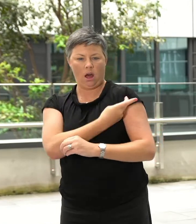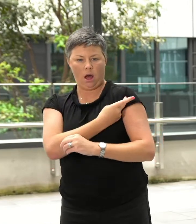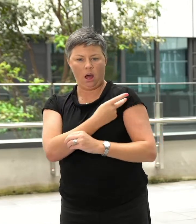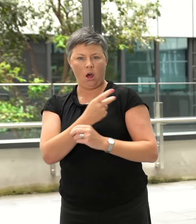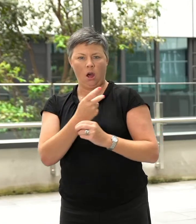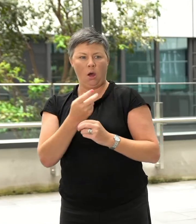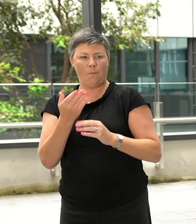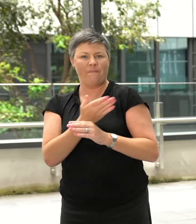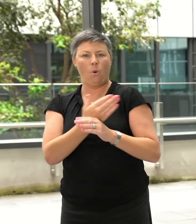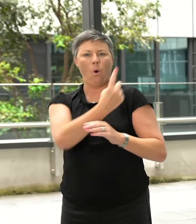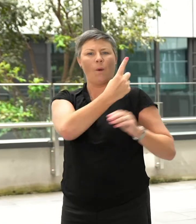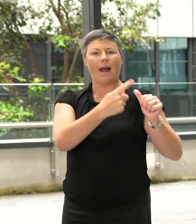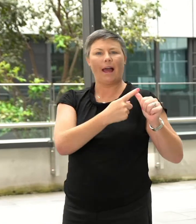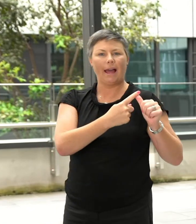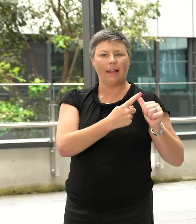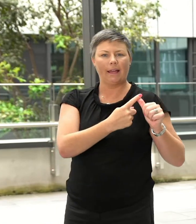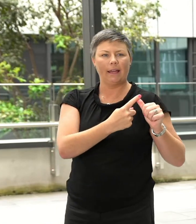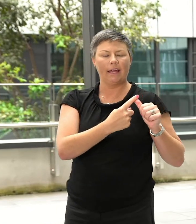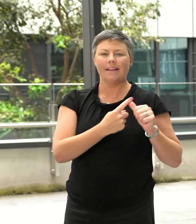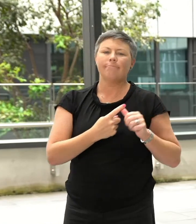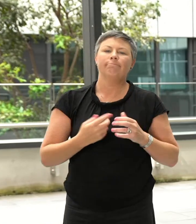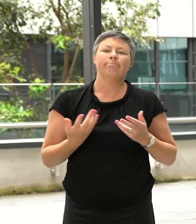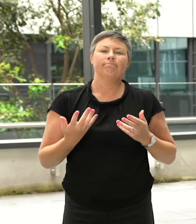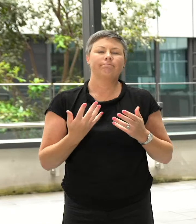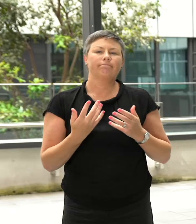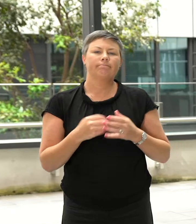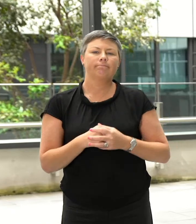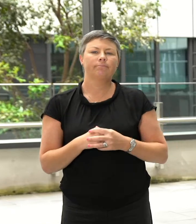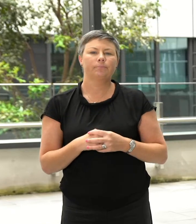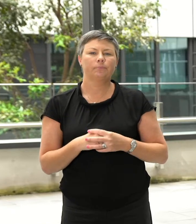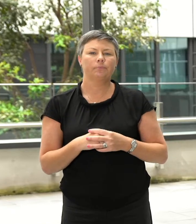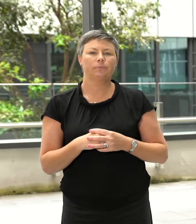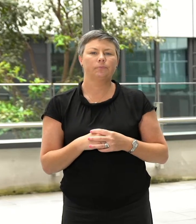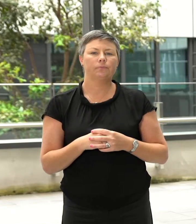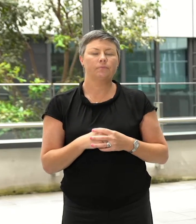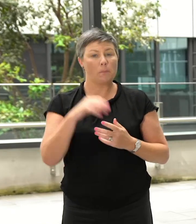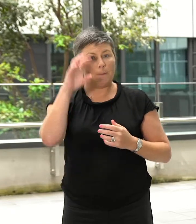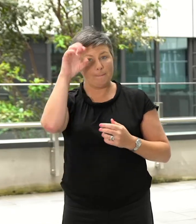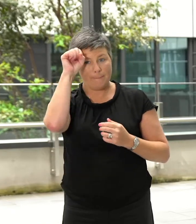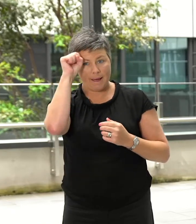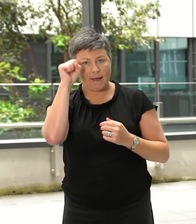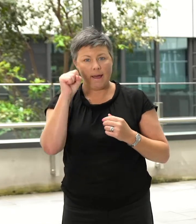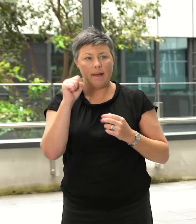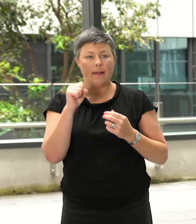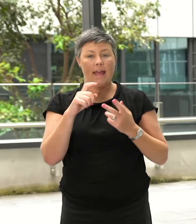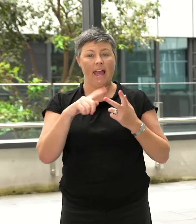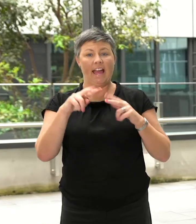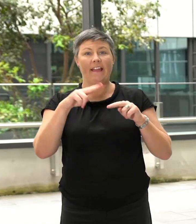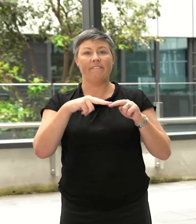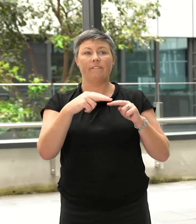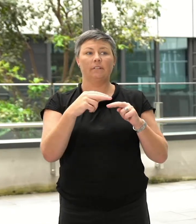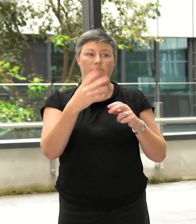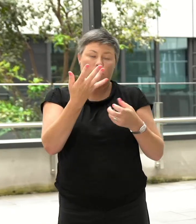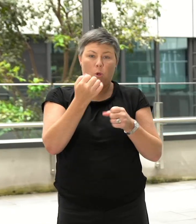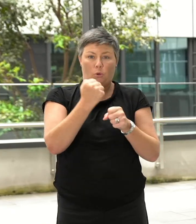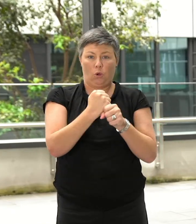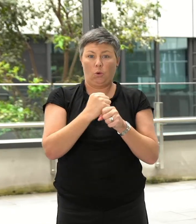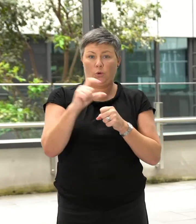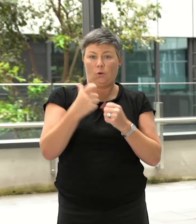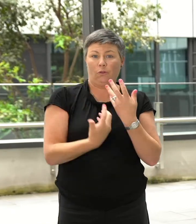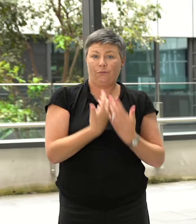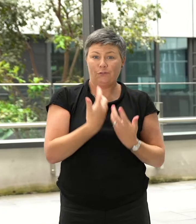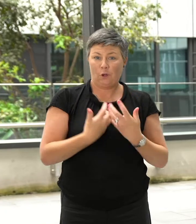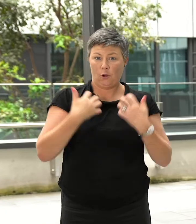No, as I say, it's only where we're either completed the 1A. Not surprisingly, Gold Coast University